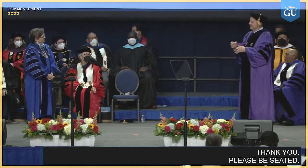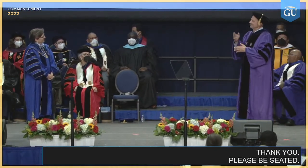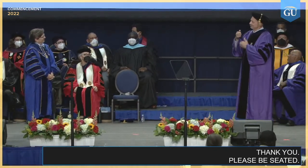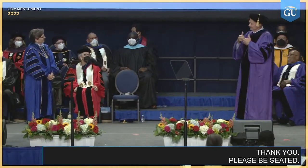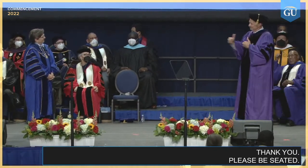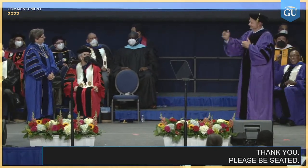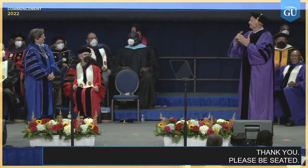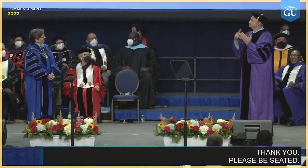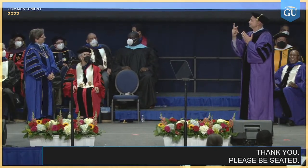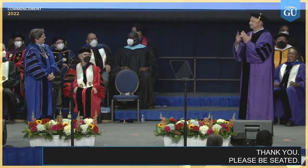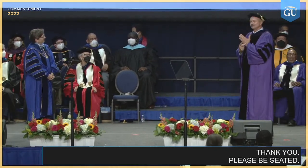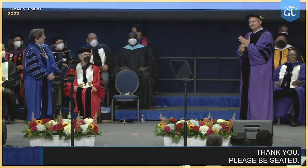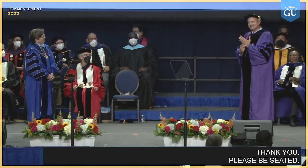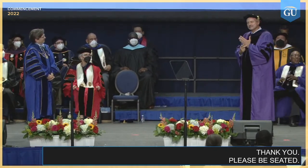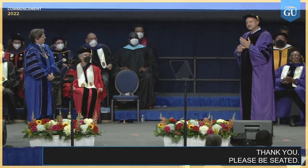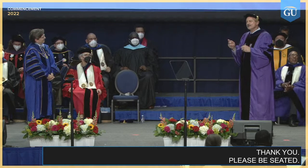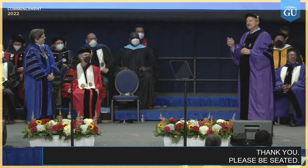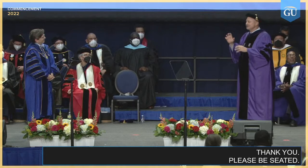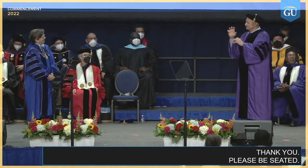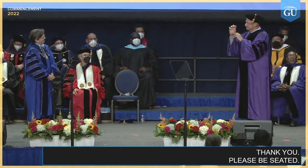President Cordano, it is now my pleasure